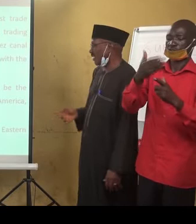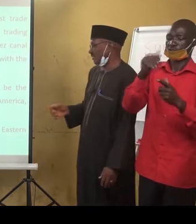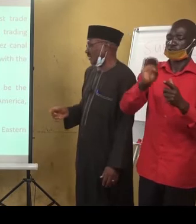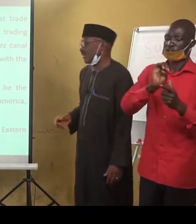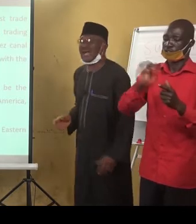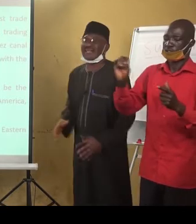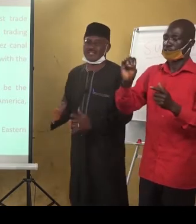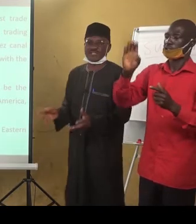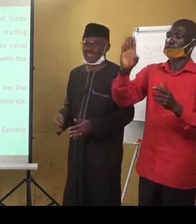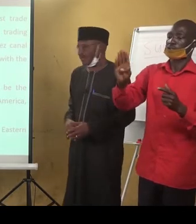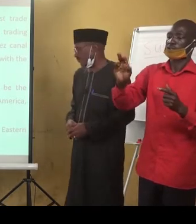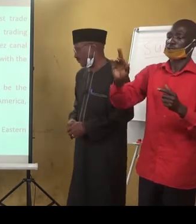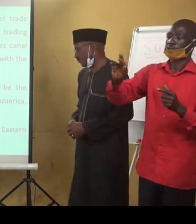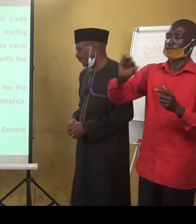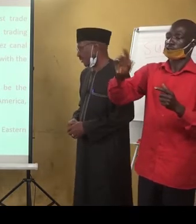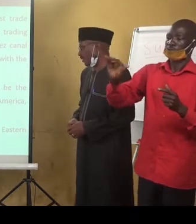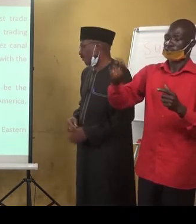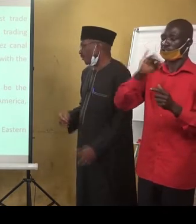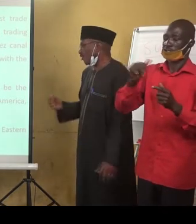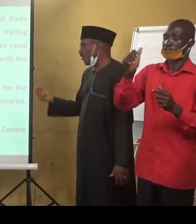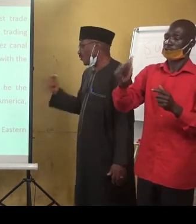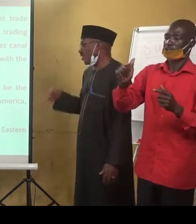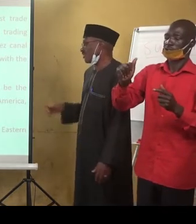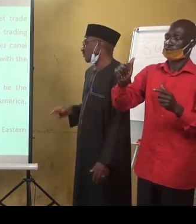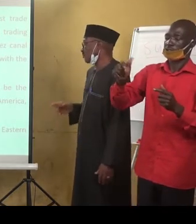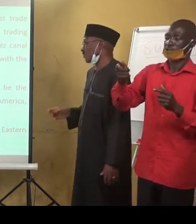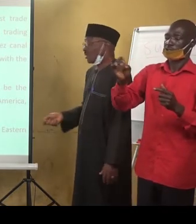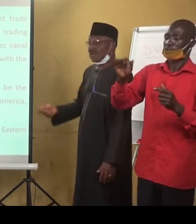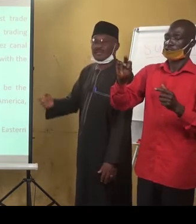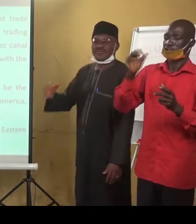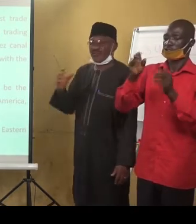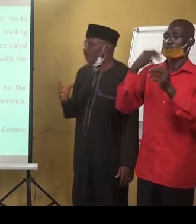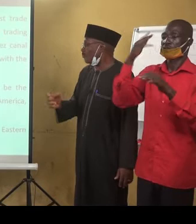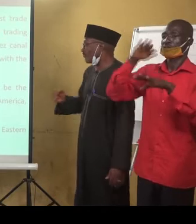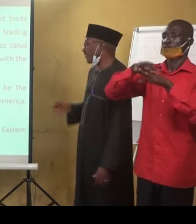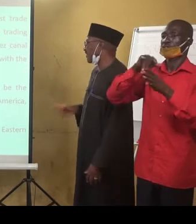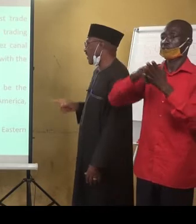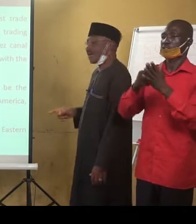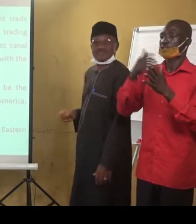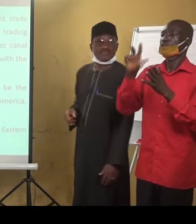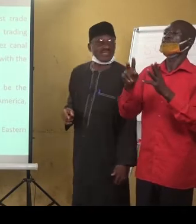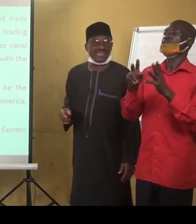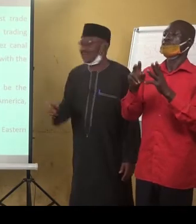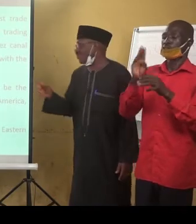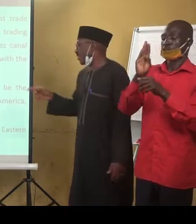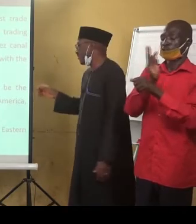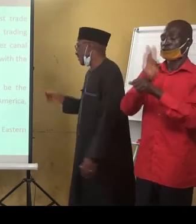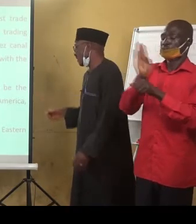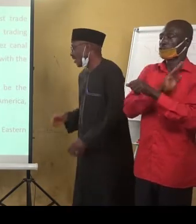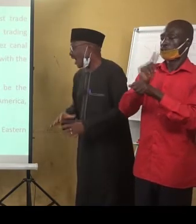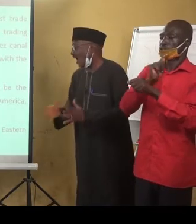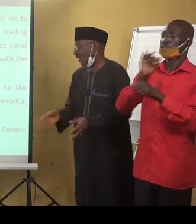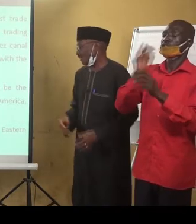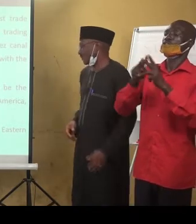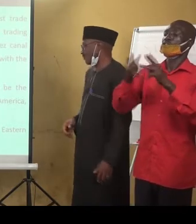eastern Brazil and Argentina. So if you look at this route, the volume of trade here is very,